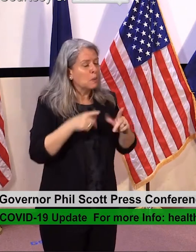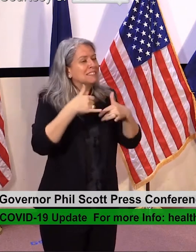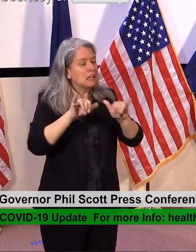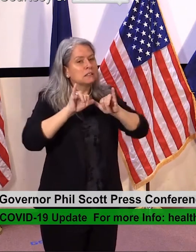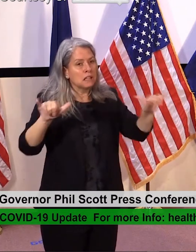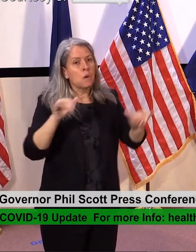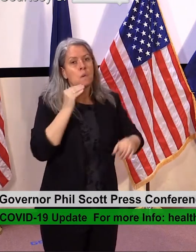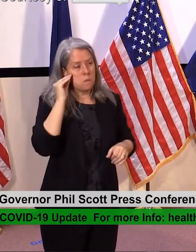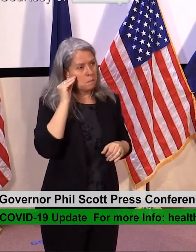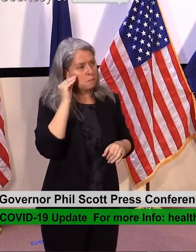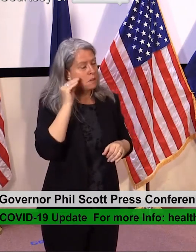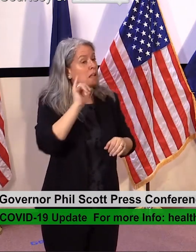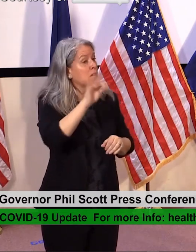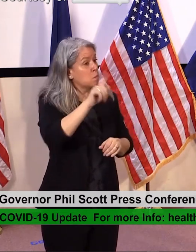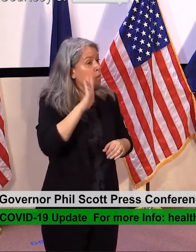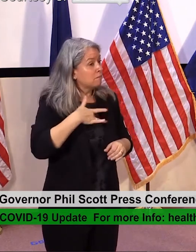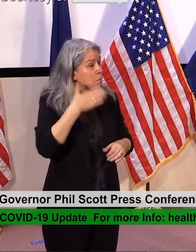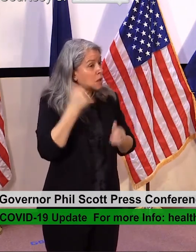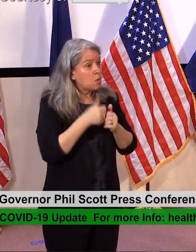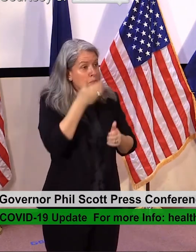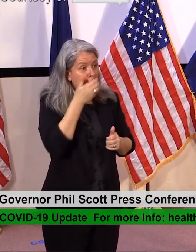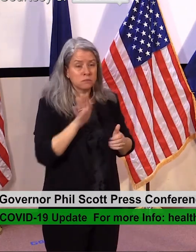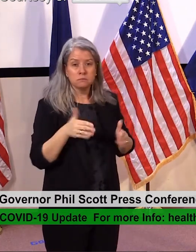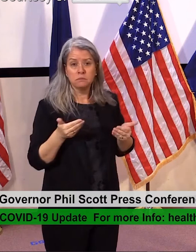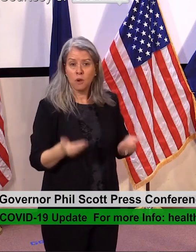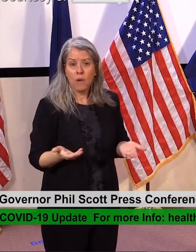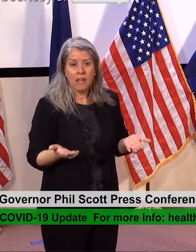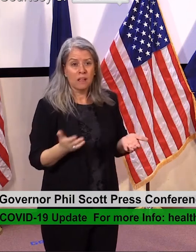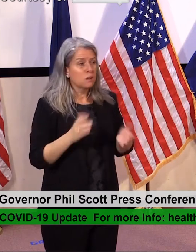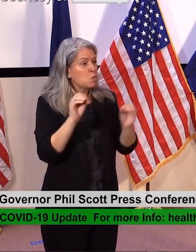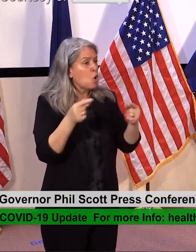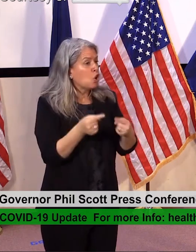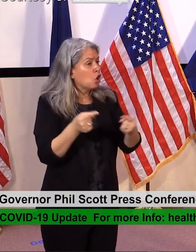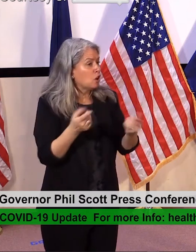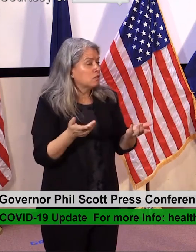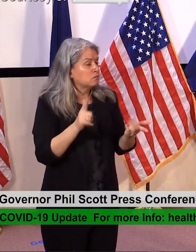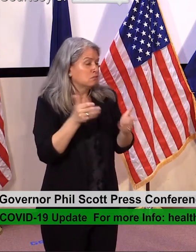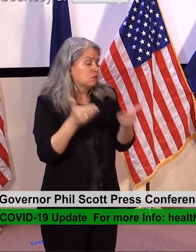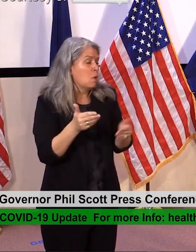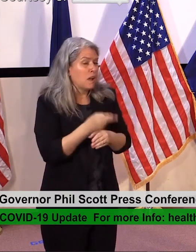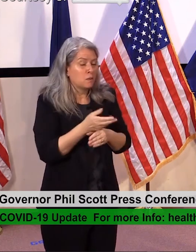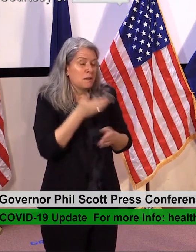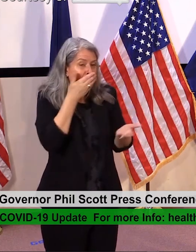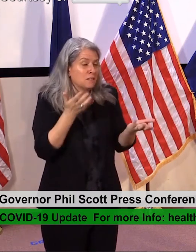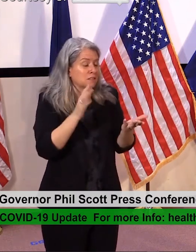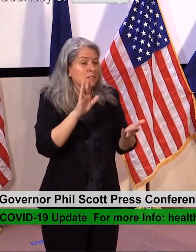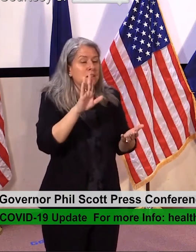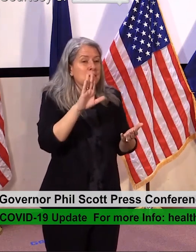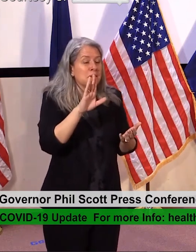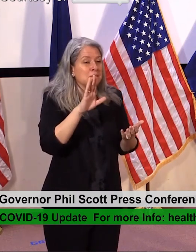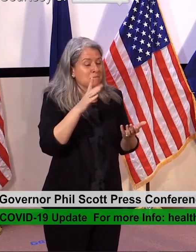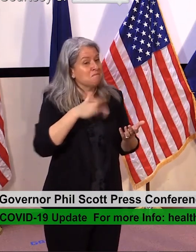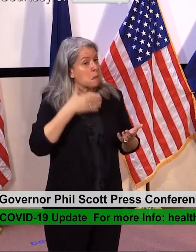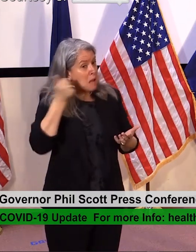want people to stay at home. So we don't want to give any false sense of security in this way. But for those who are